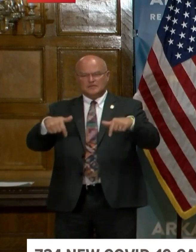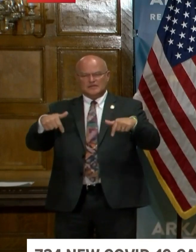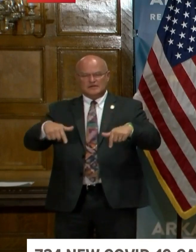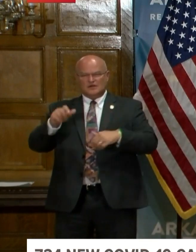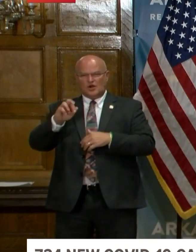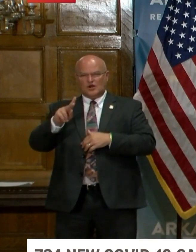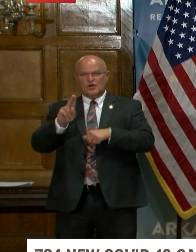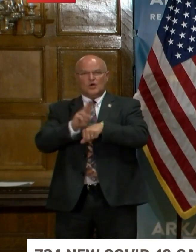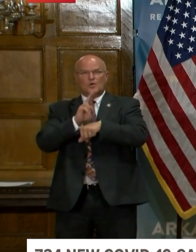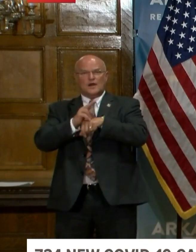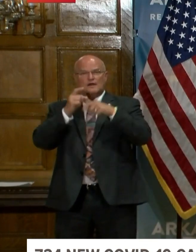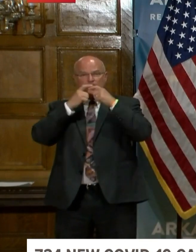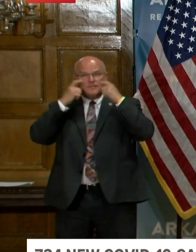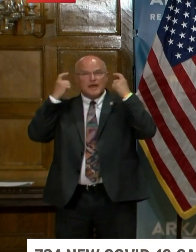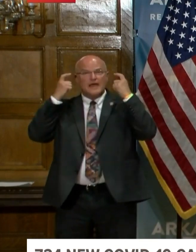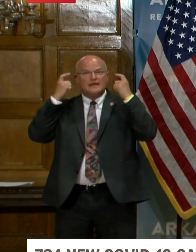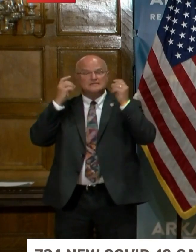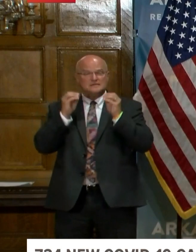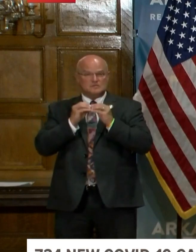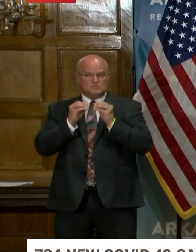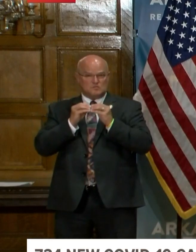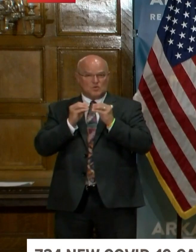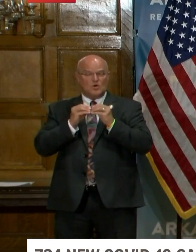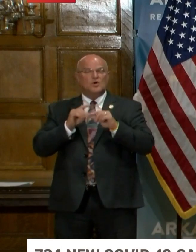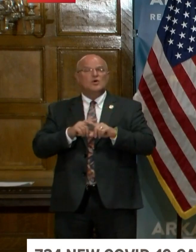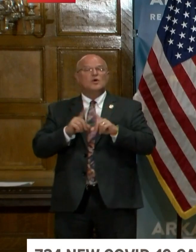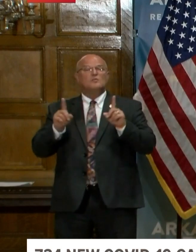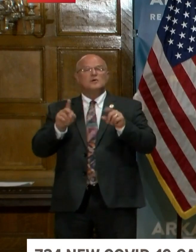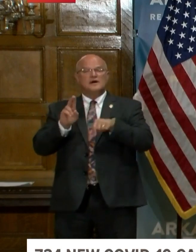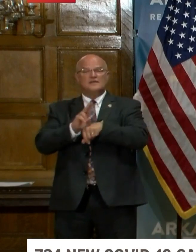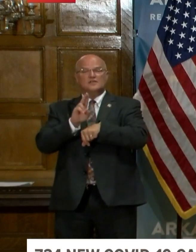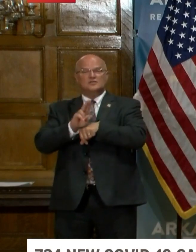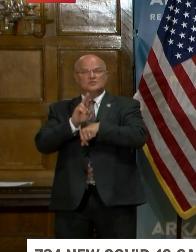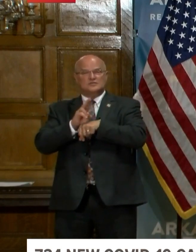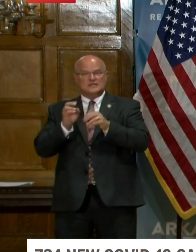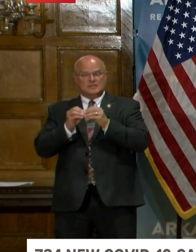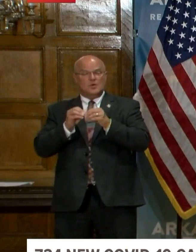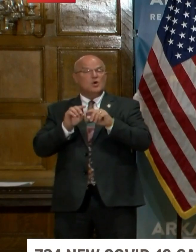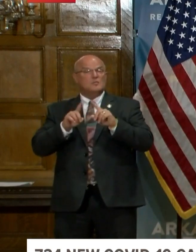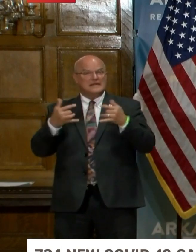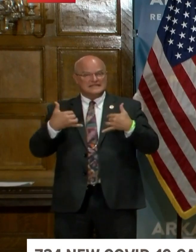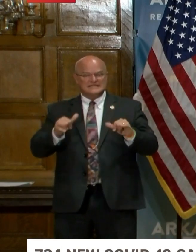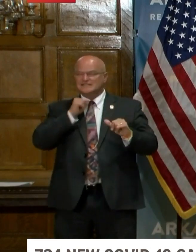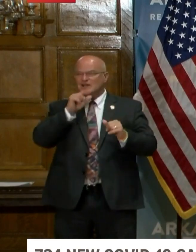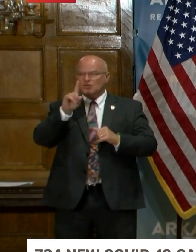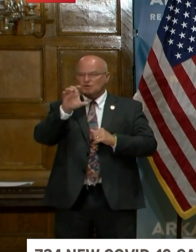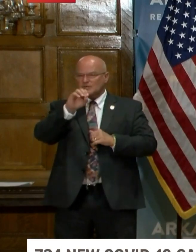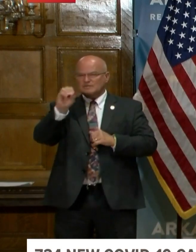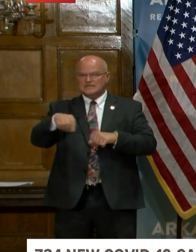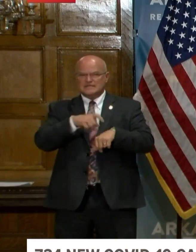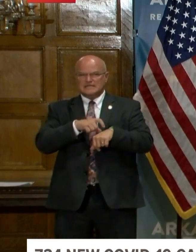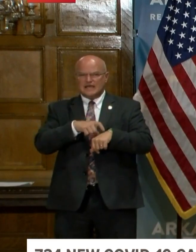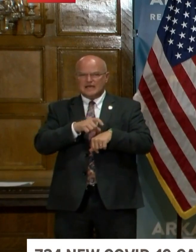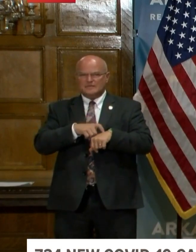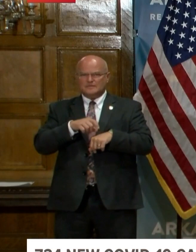Arkansans are wearing the mask, and they're utilizing it, but it's certainly not 100% of the